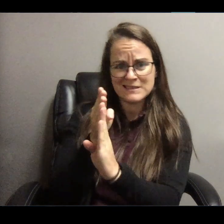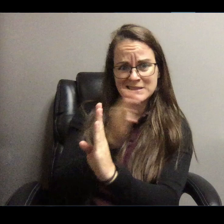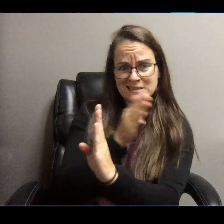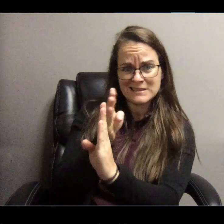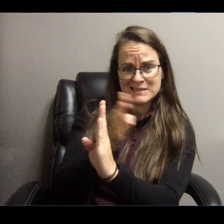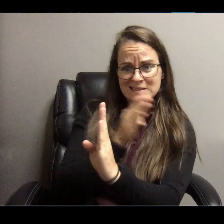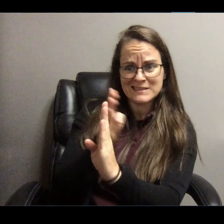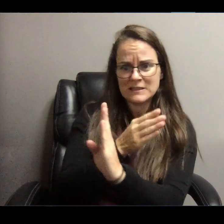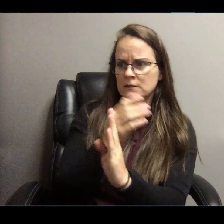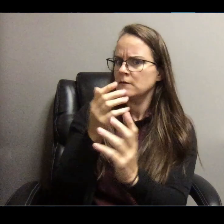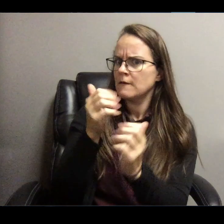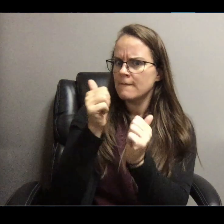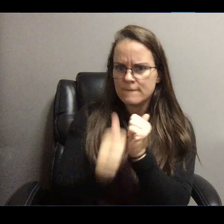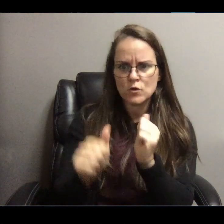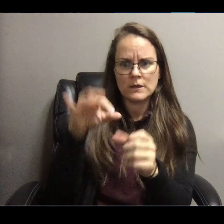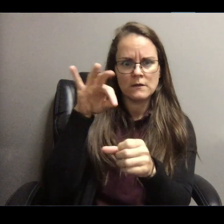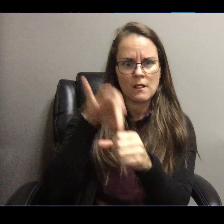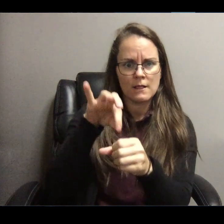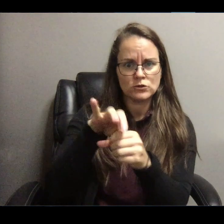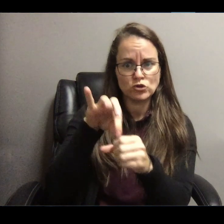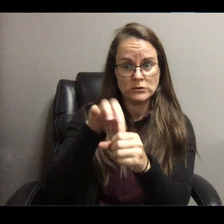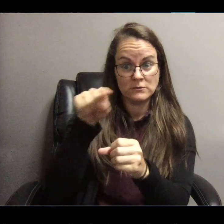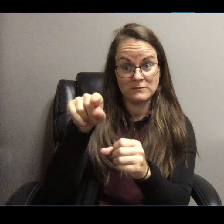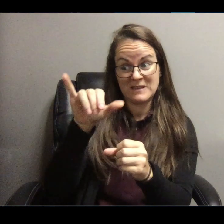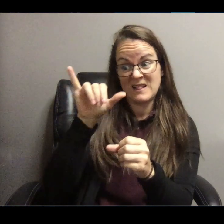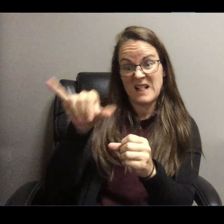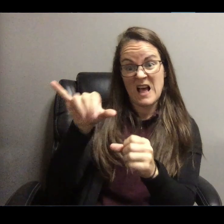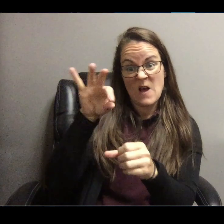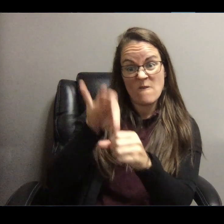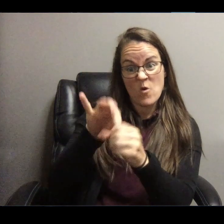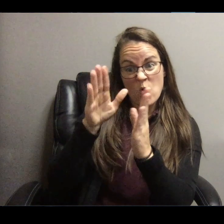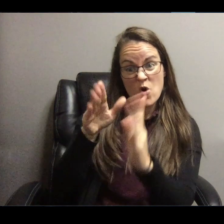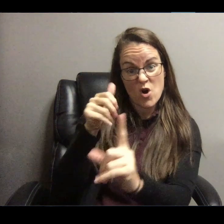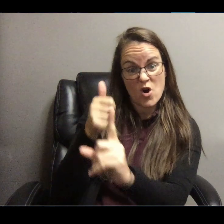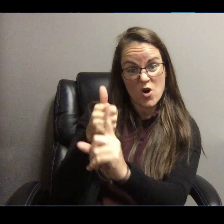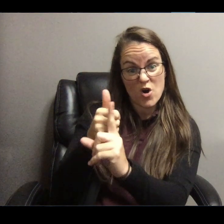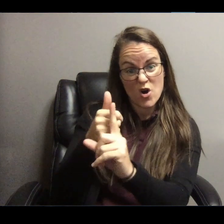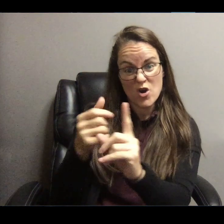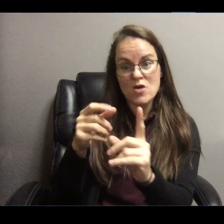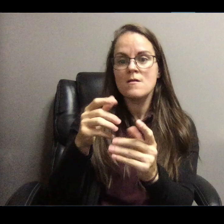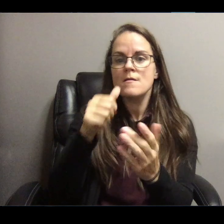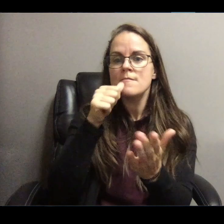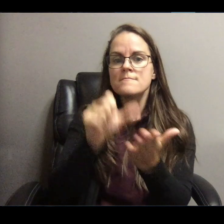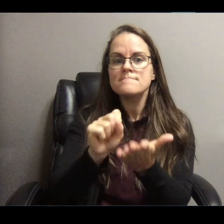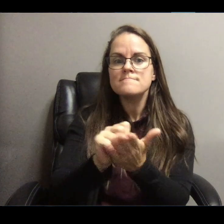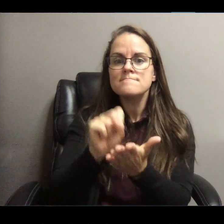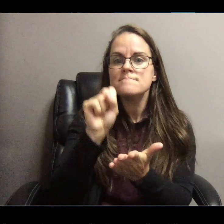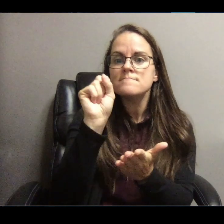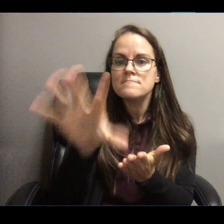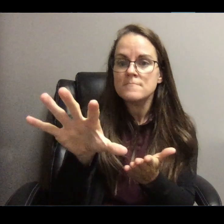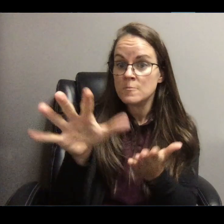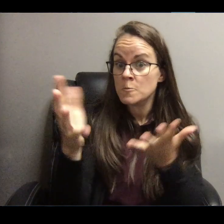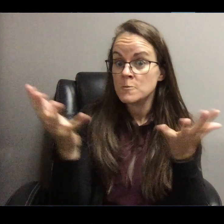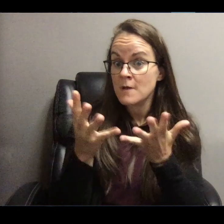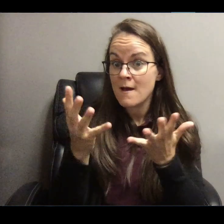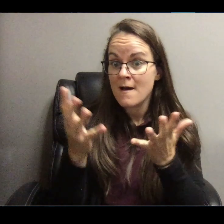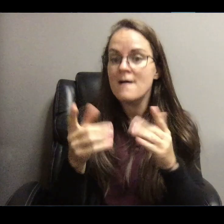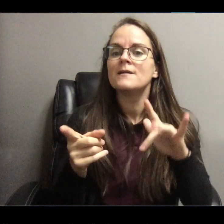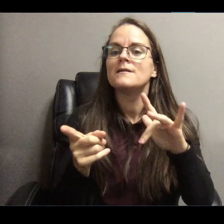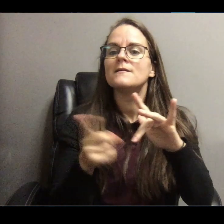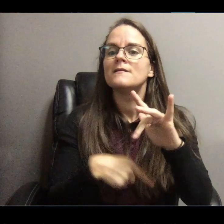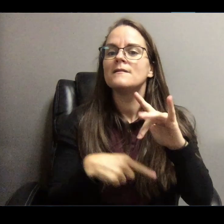This means that 10 weeks prior to every election, the voter on this list is mailed an absentee ballot application.